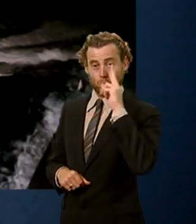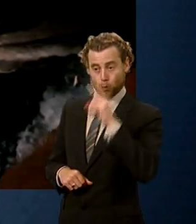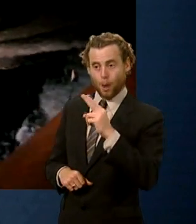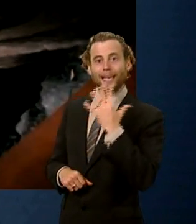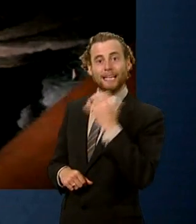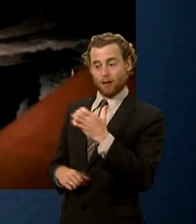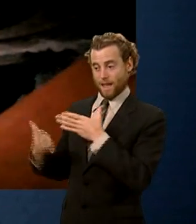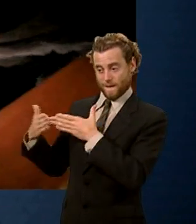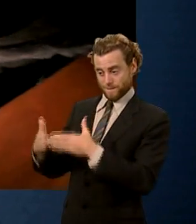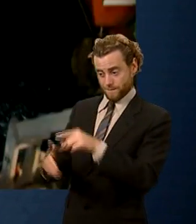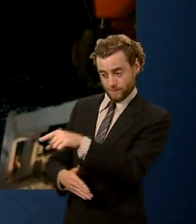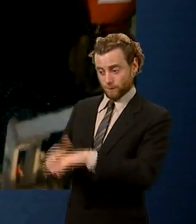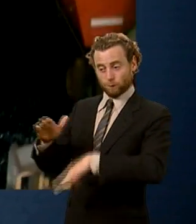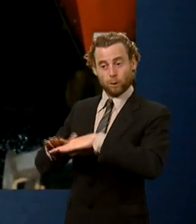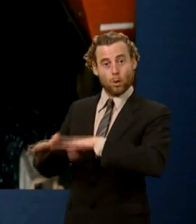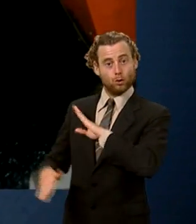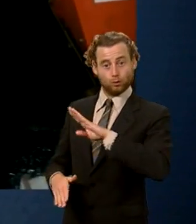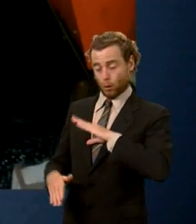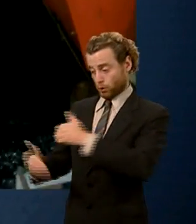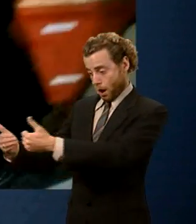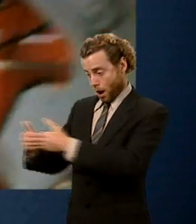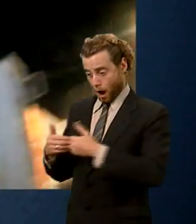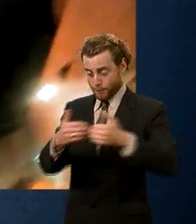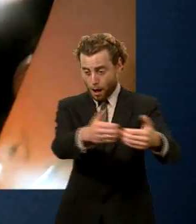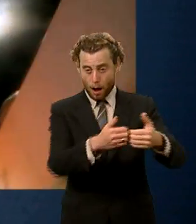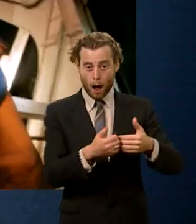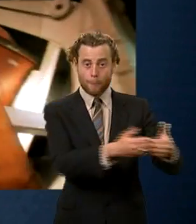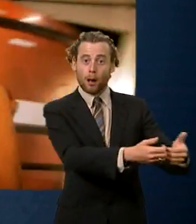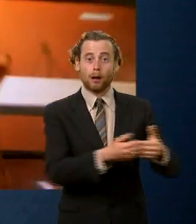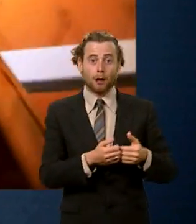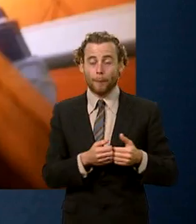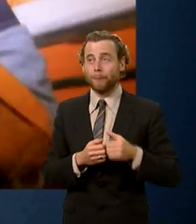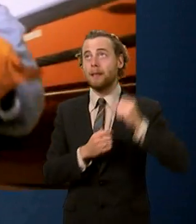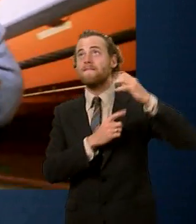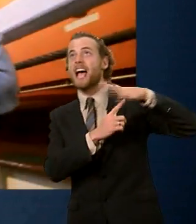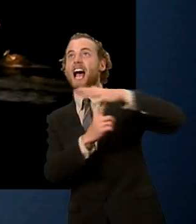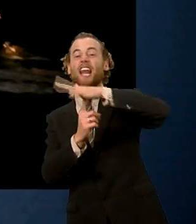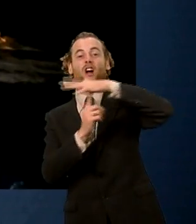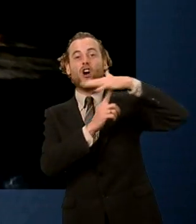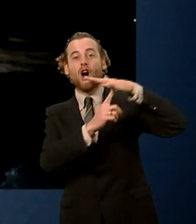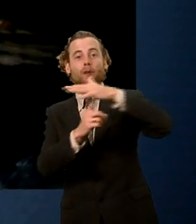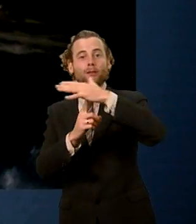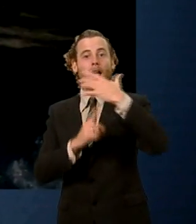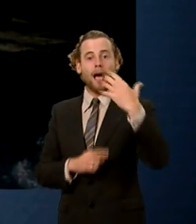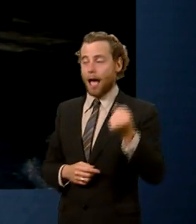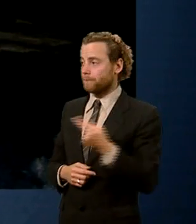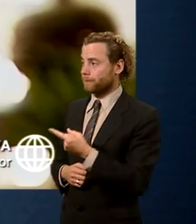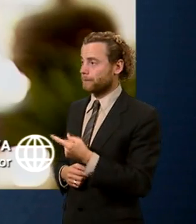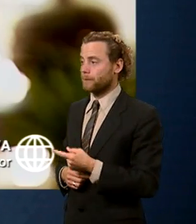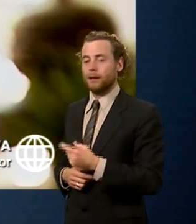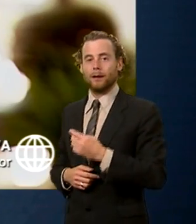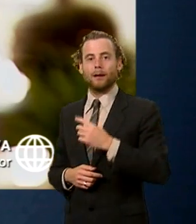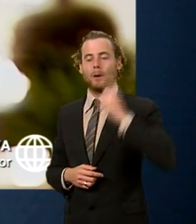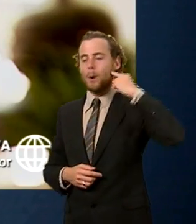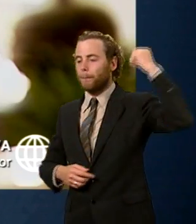of dozens of soldiers, very close to the ship. Helicopter up, and gas bombs and